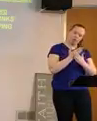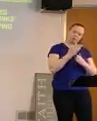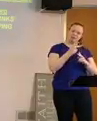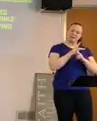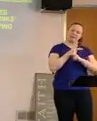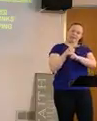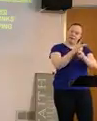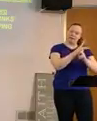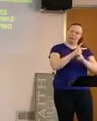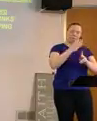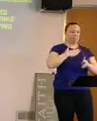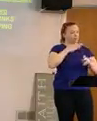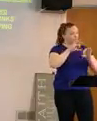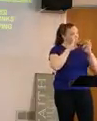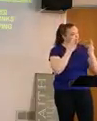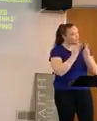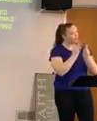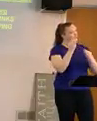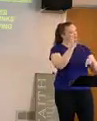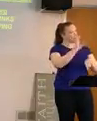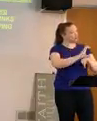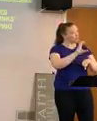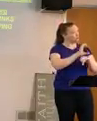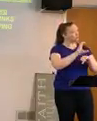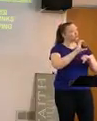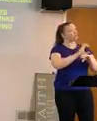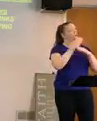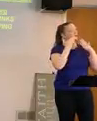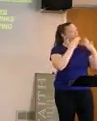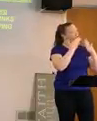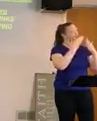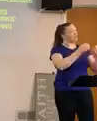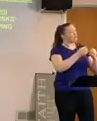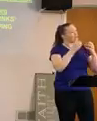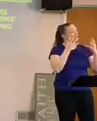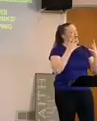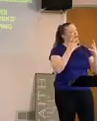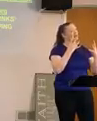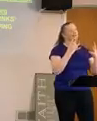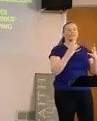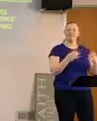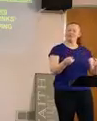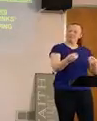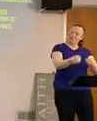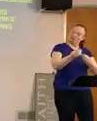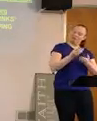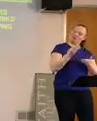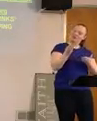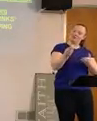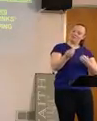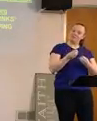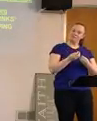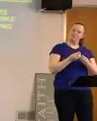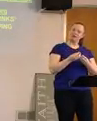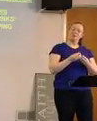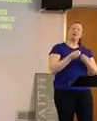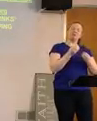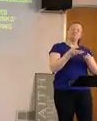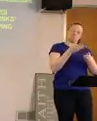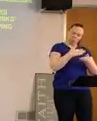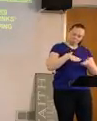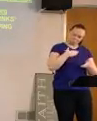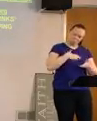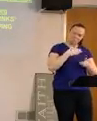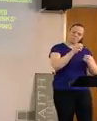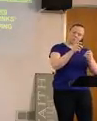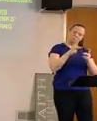family and our church, and so thank you so much for your giving. But give us an opportunity to